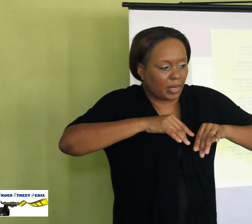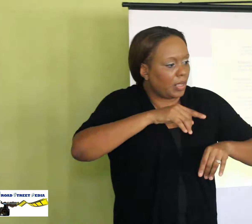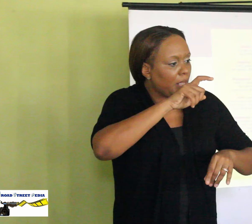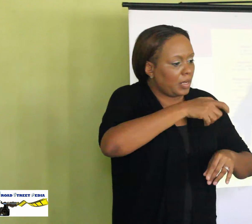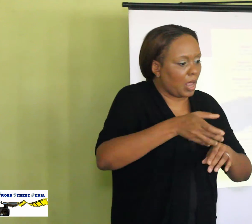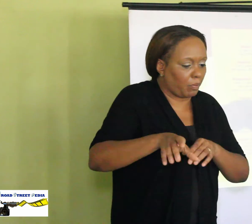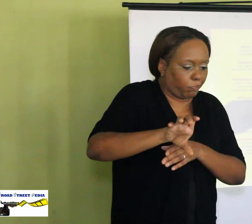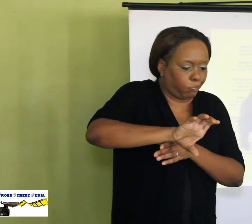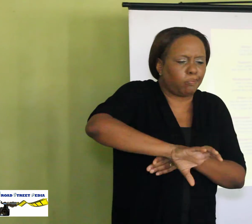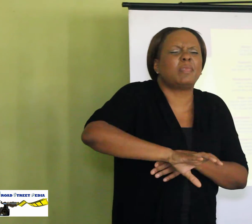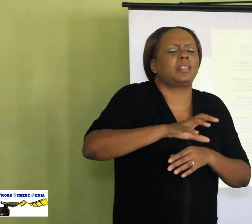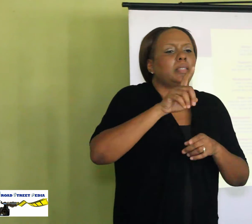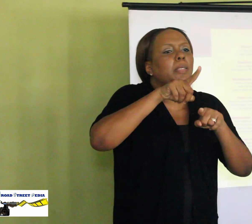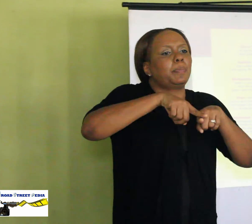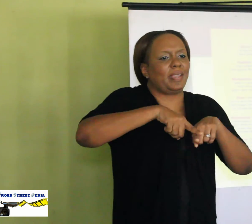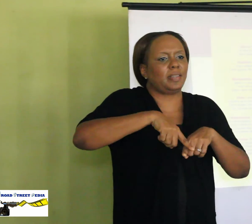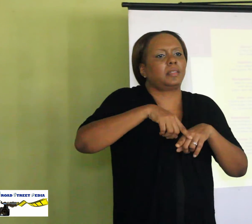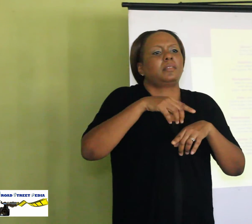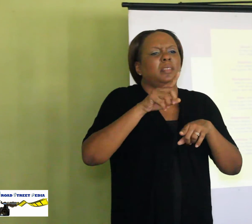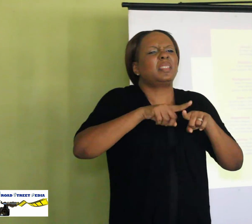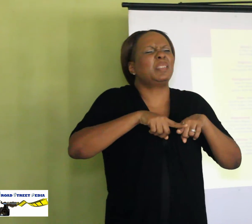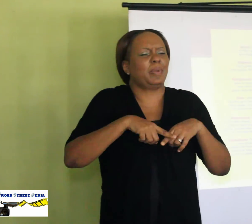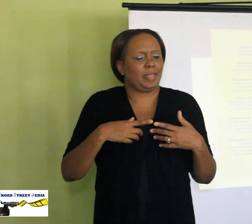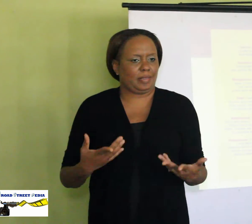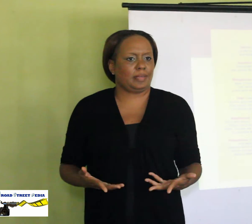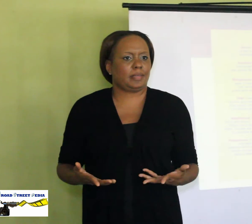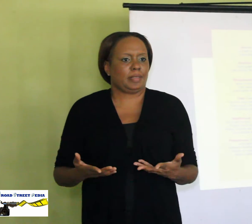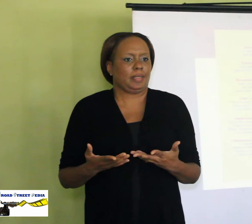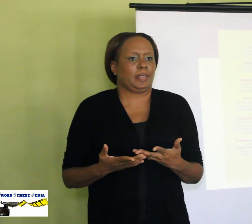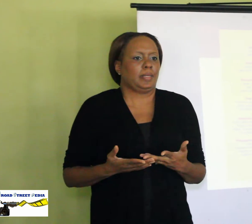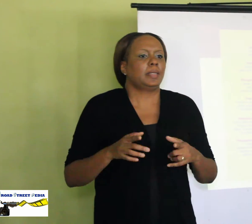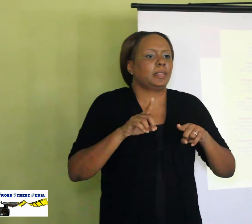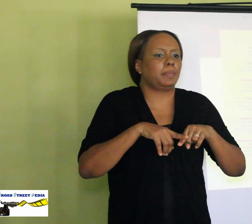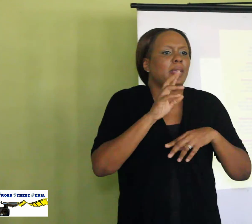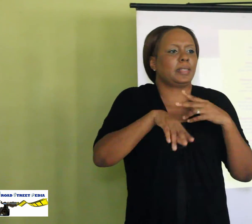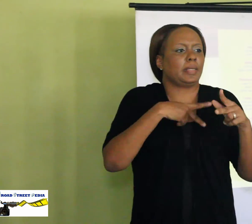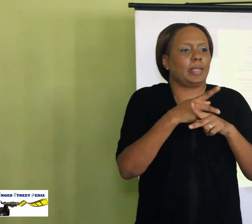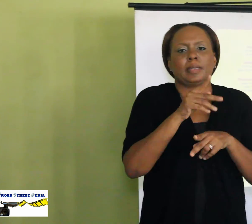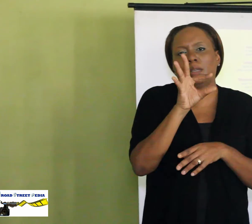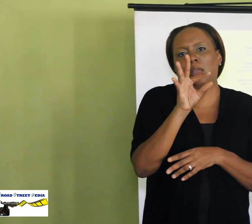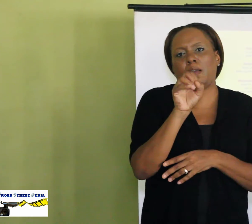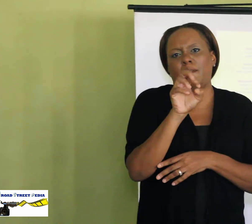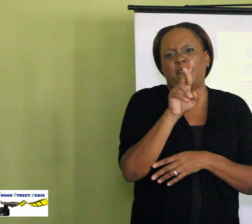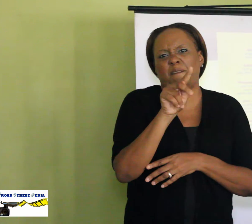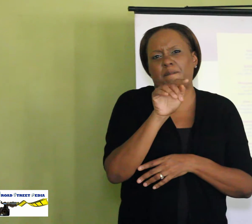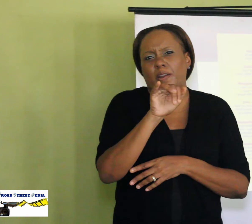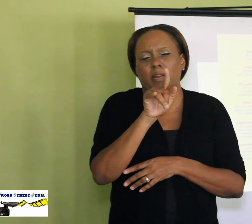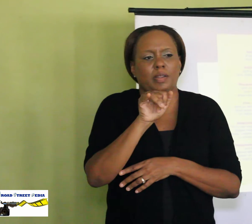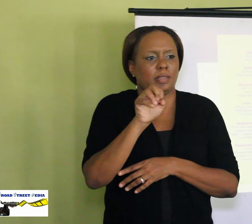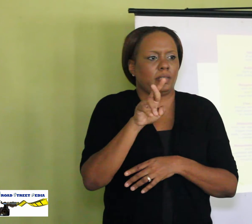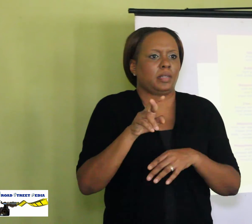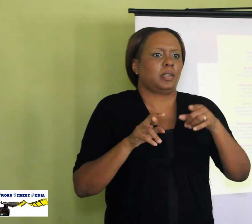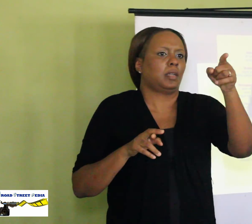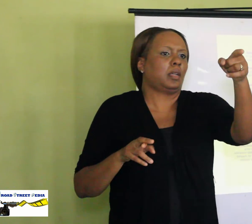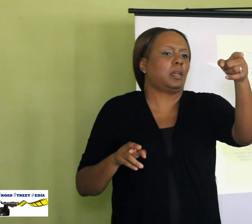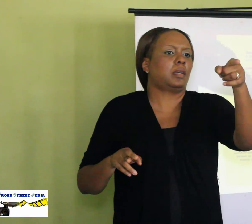easily for the plant to access it, so it has to be placed where the roots will be.